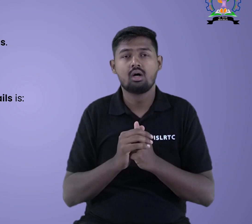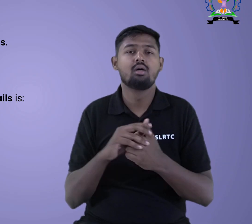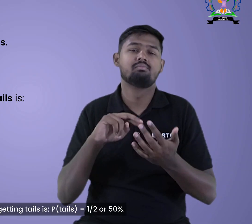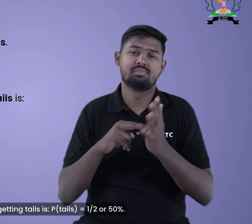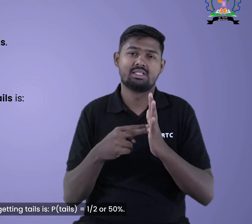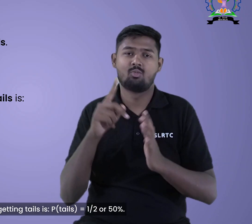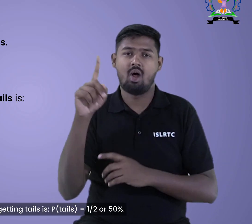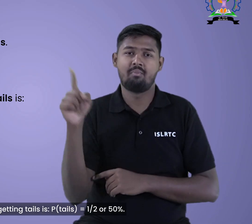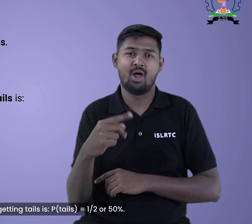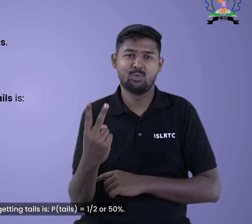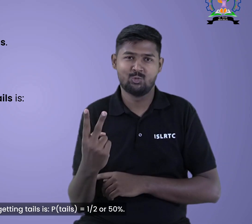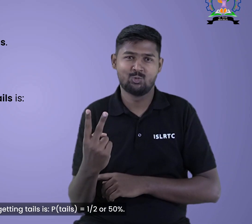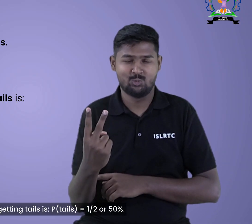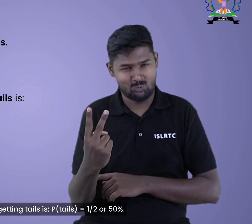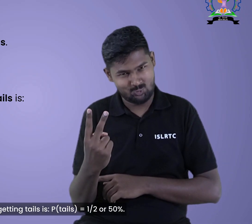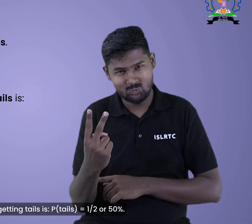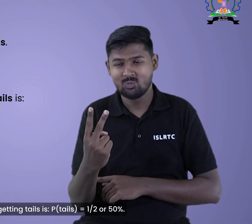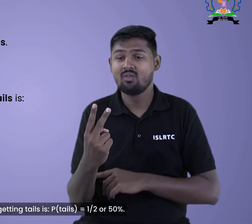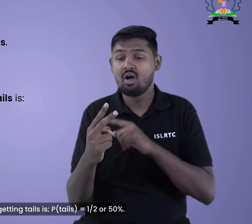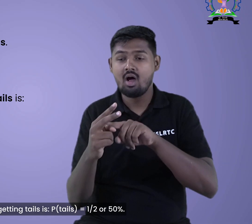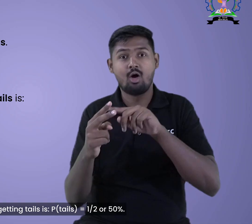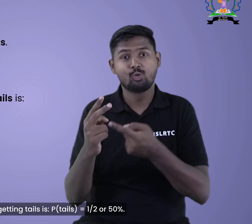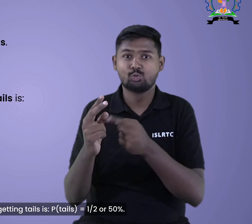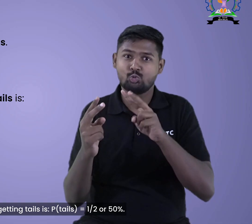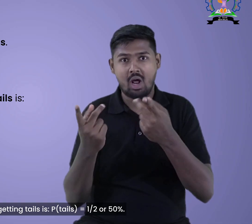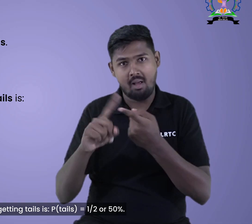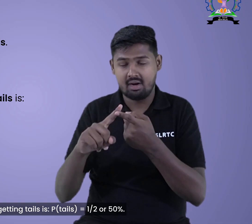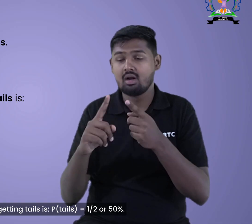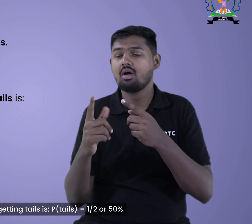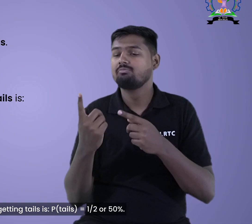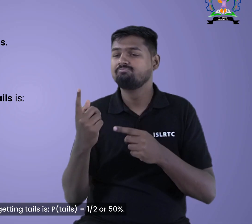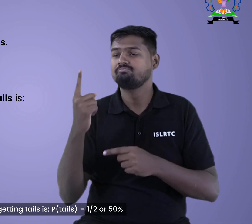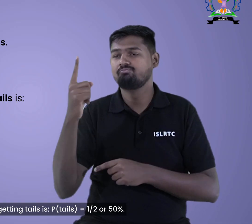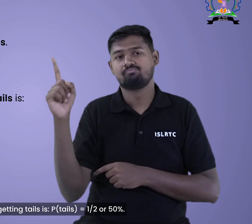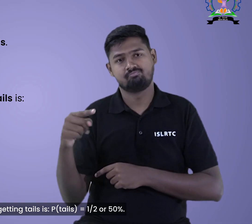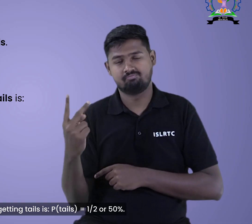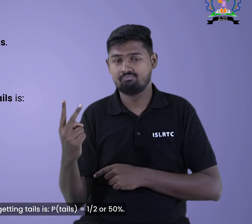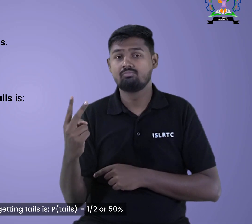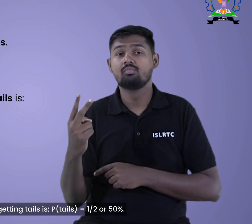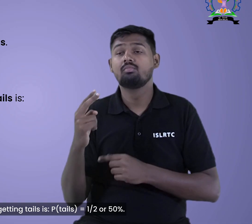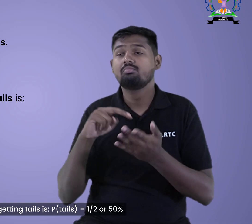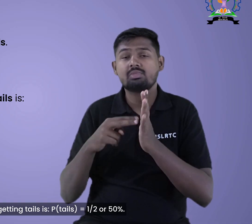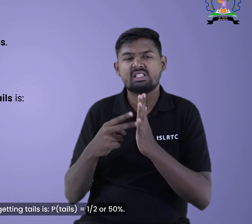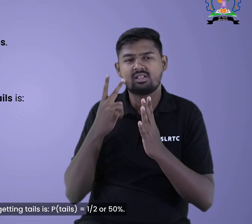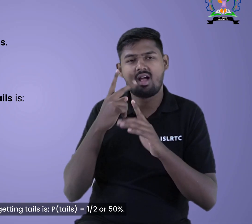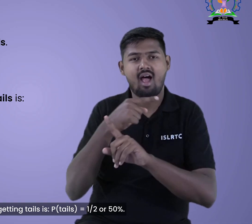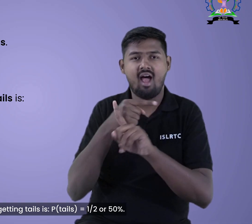The probability of getting tails is equal to 1 by 2 or 50%.